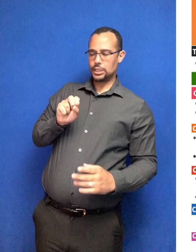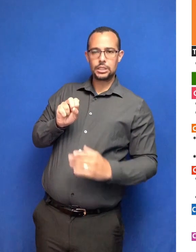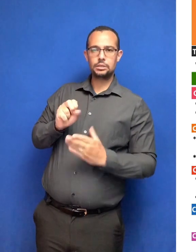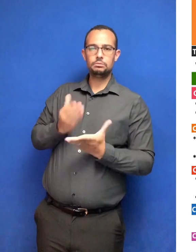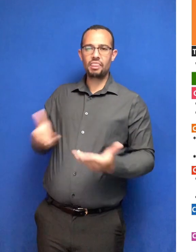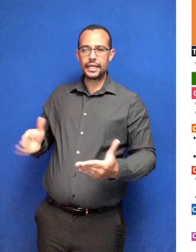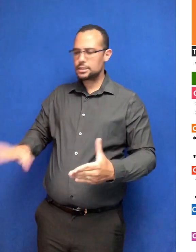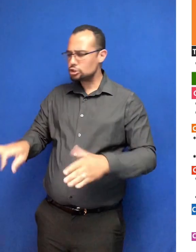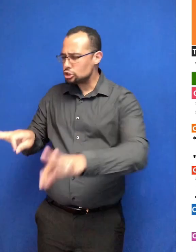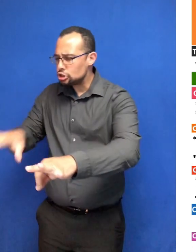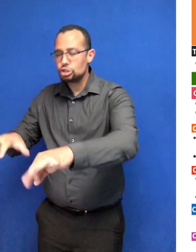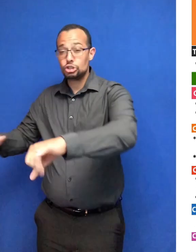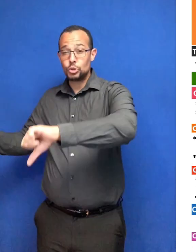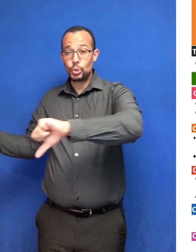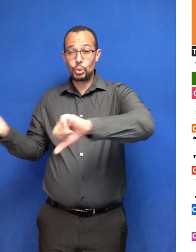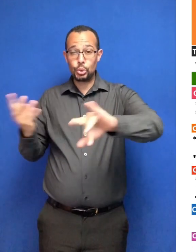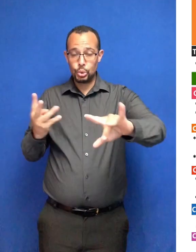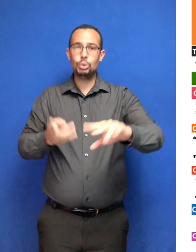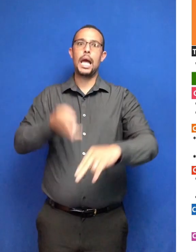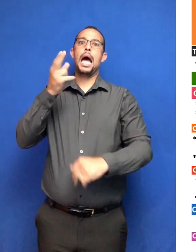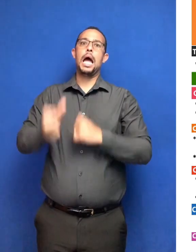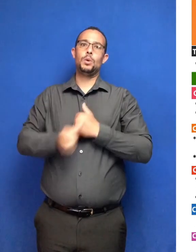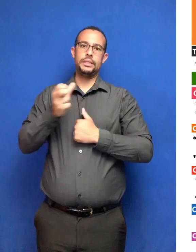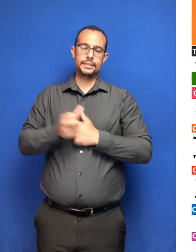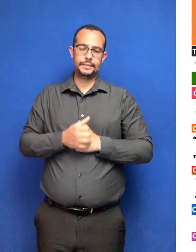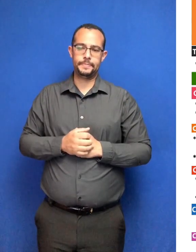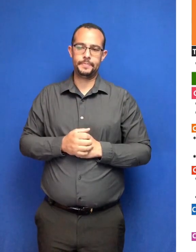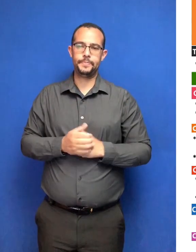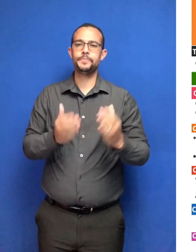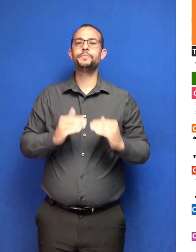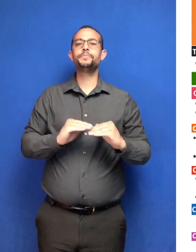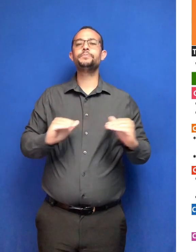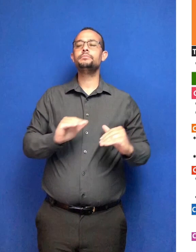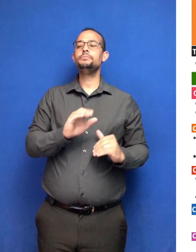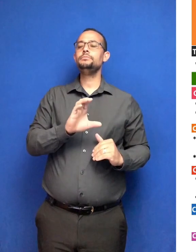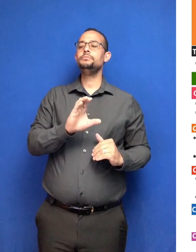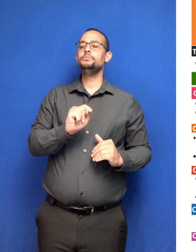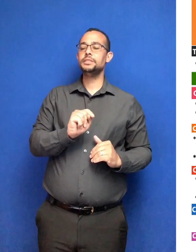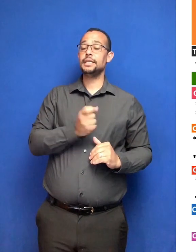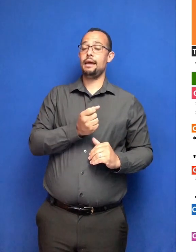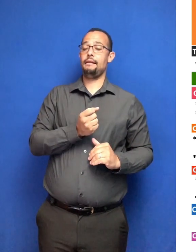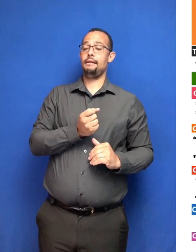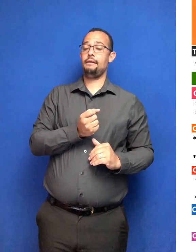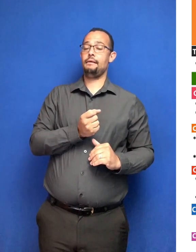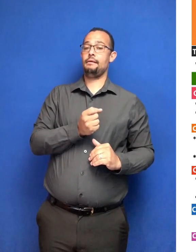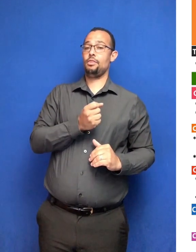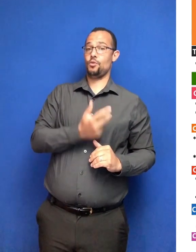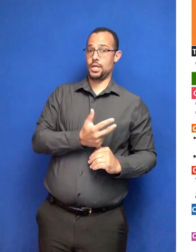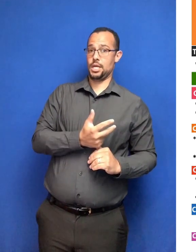A Category 3 has winds from 111 miles per hour up to 130 miles per hour.